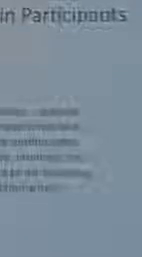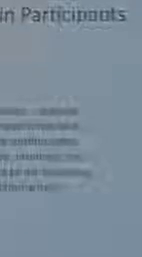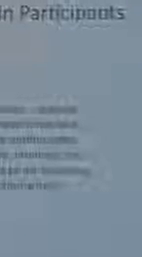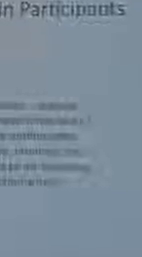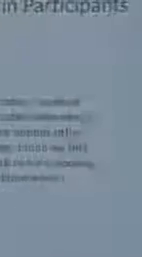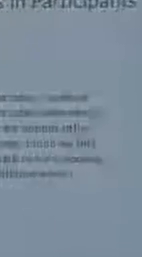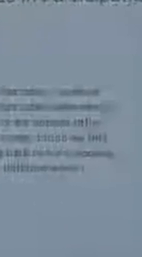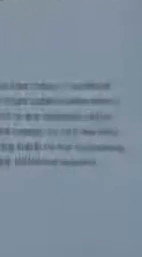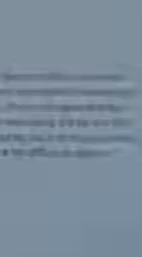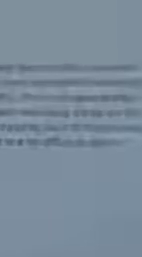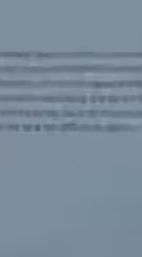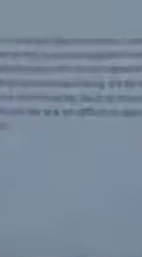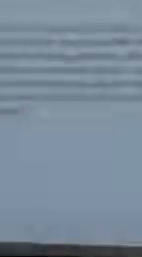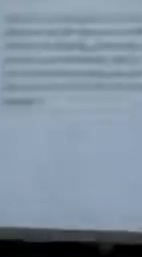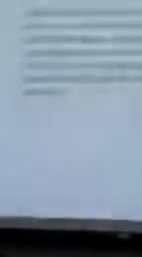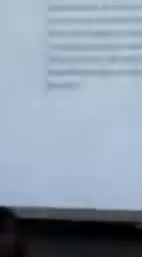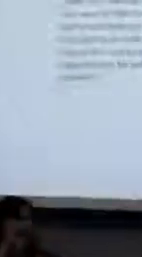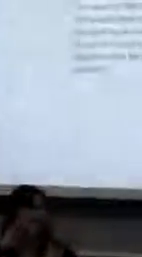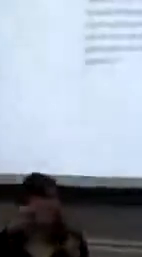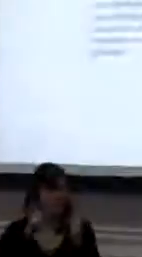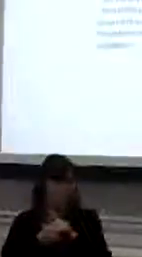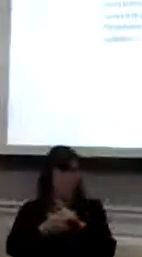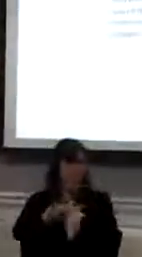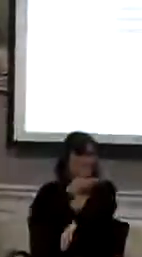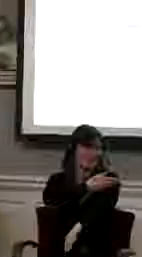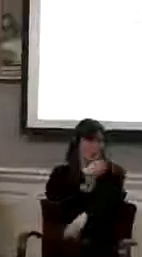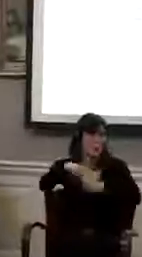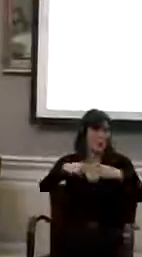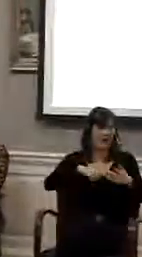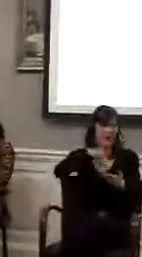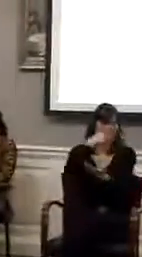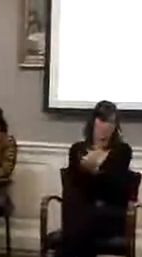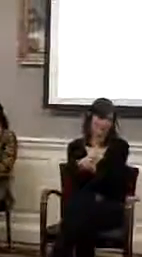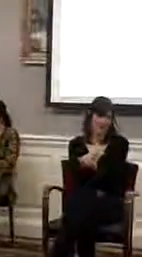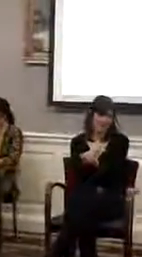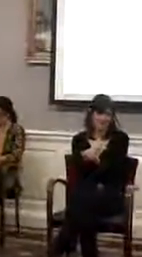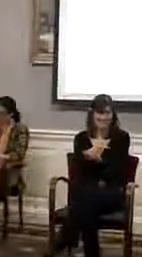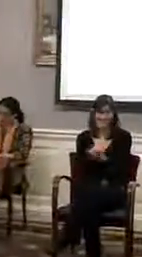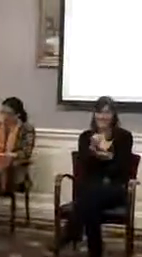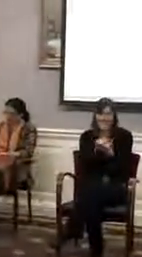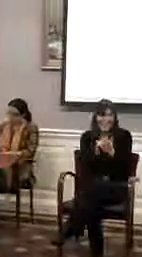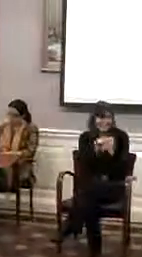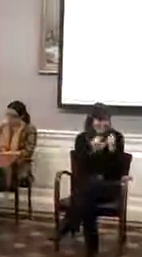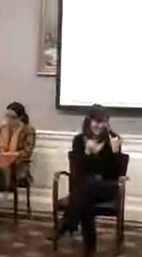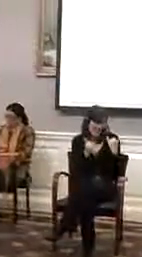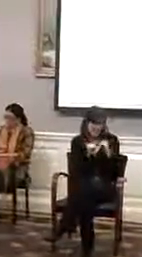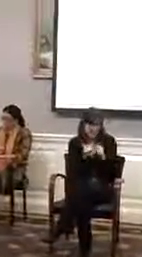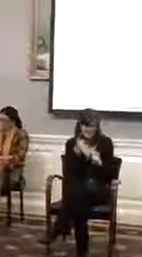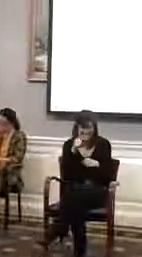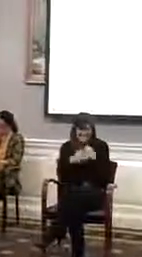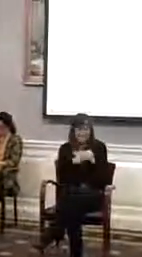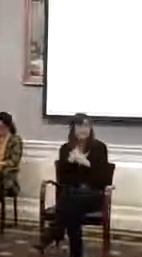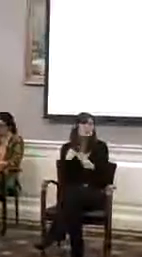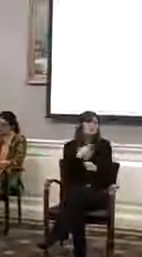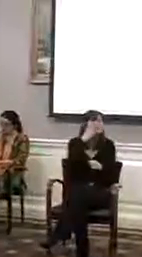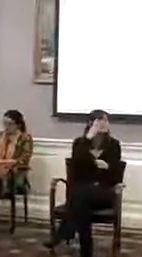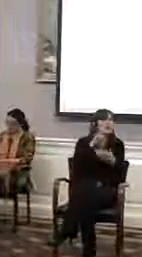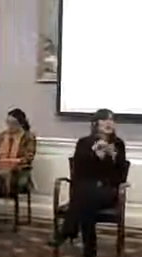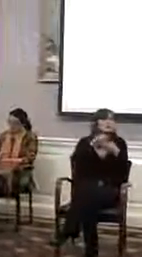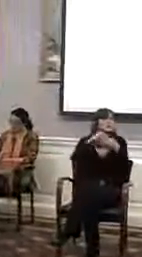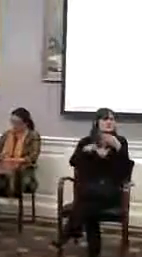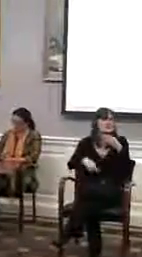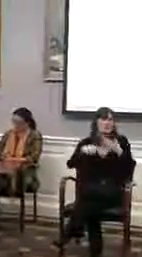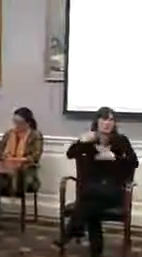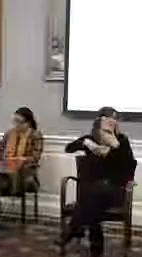some examples, but this program has been going on for 10 years, and this is really the kinds of results we've seen over time. So it's not sort of exceptional cases. This